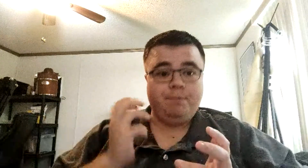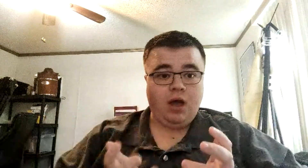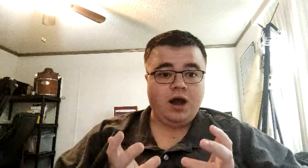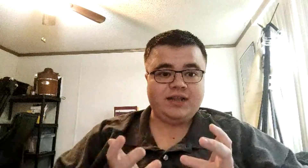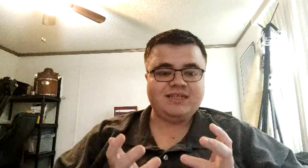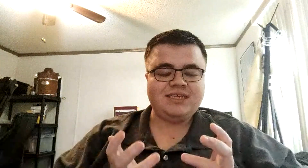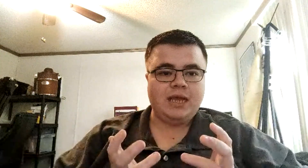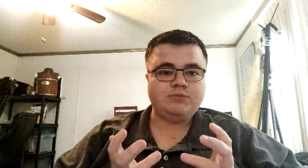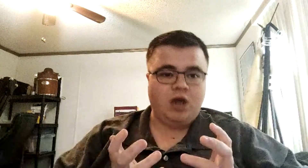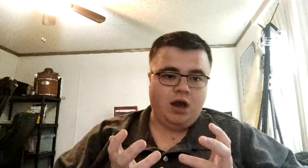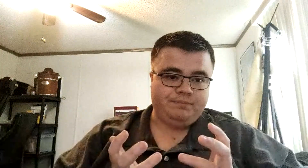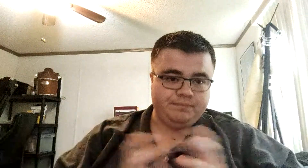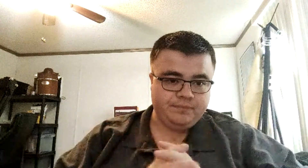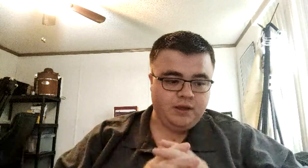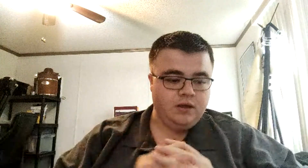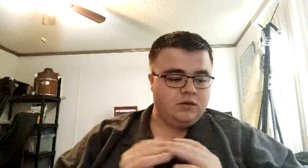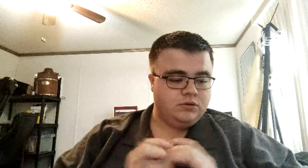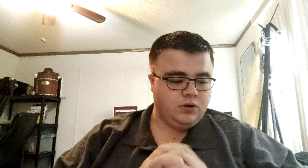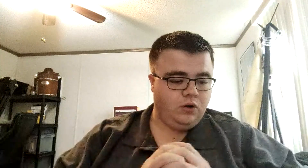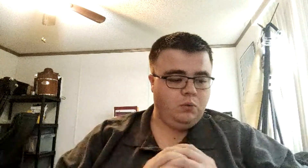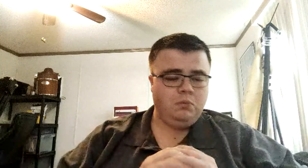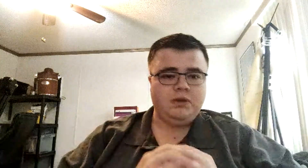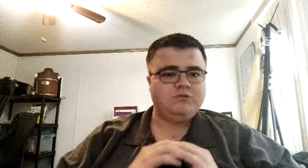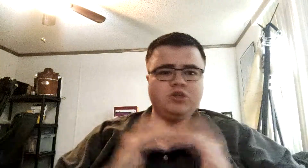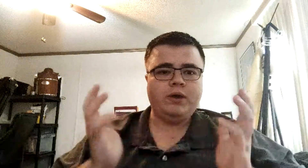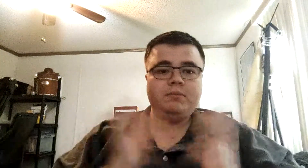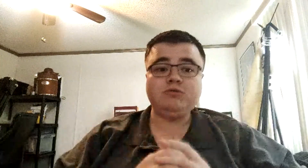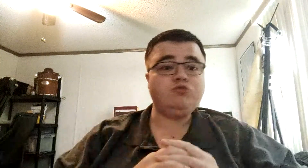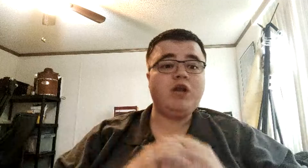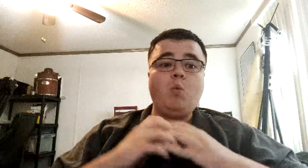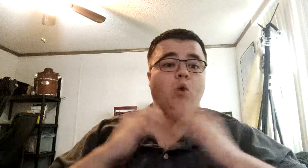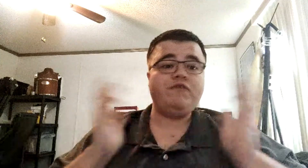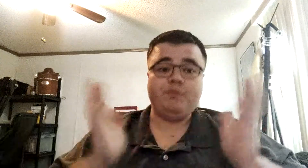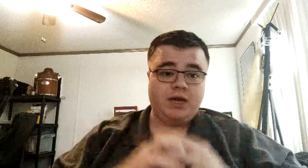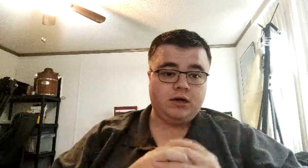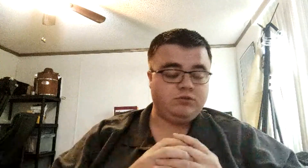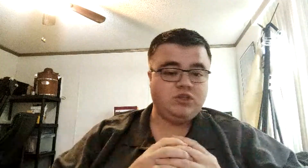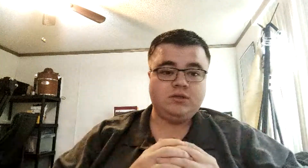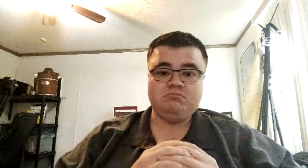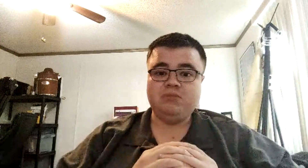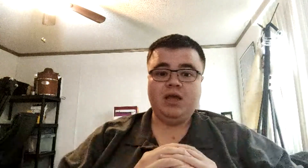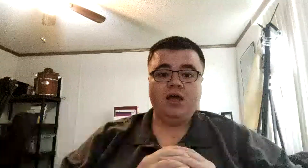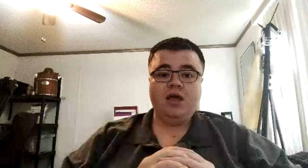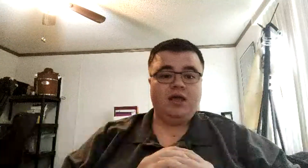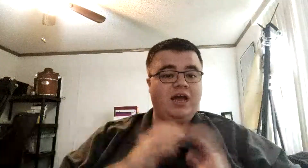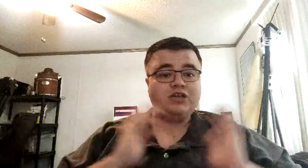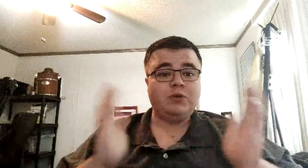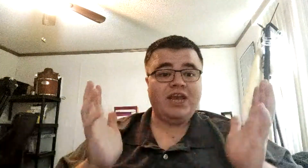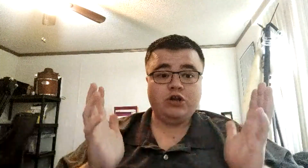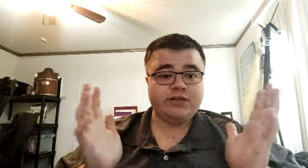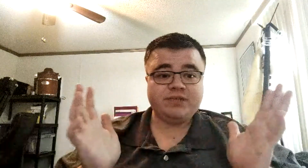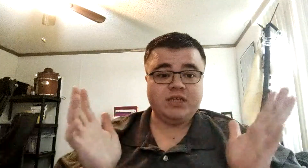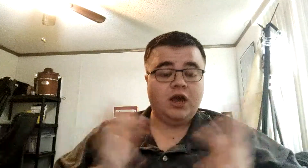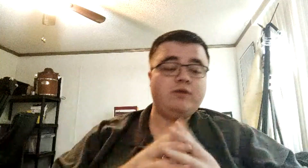blind at the same time. So it was okay. It was really wonderful, man. He was educator himself. He was